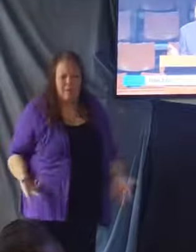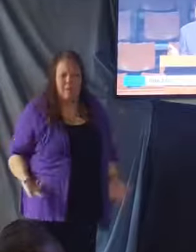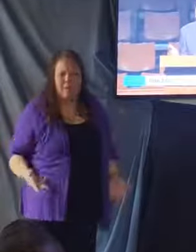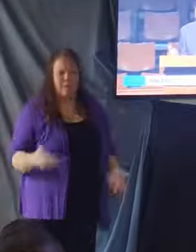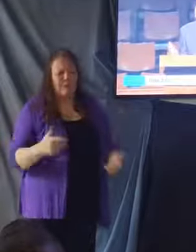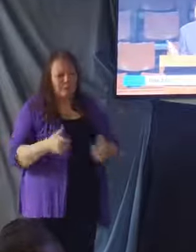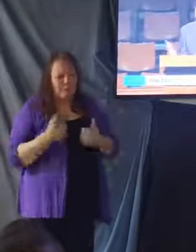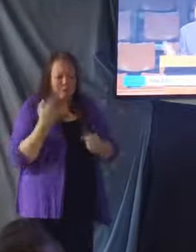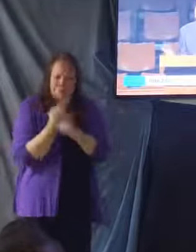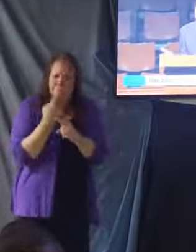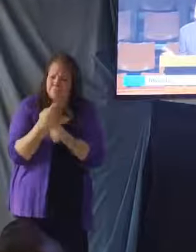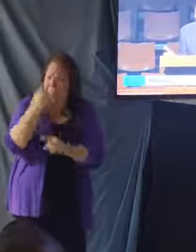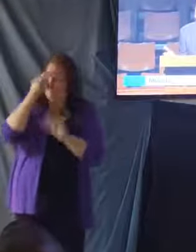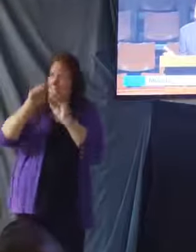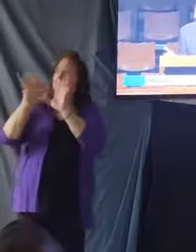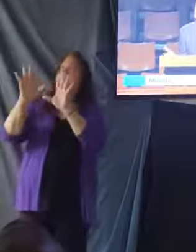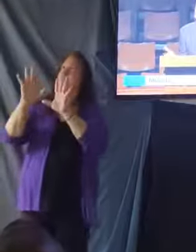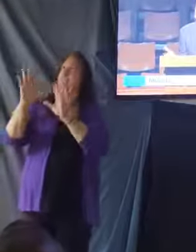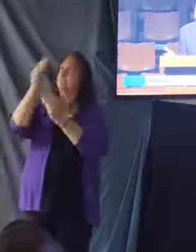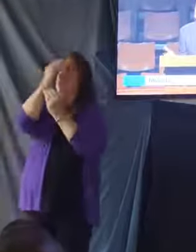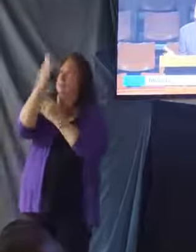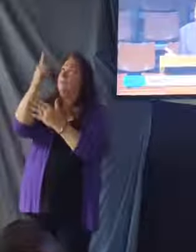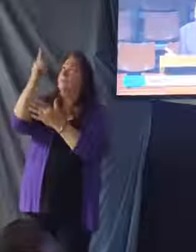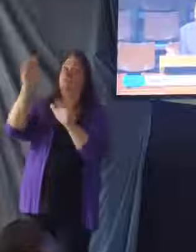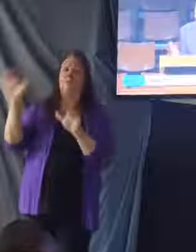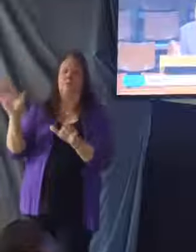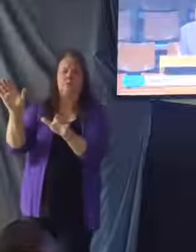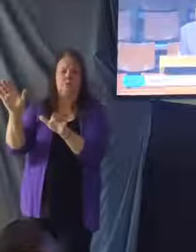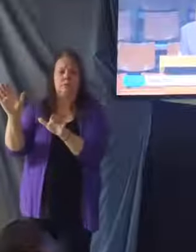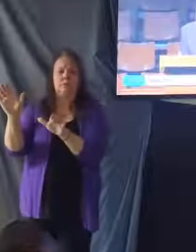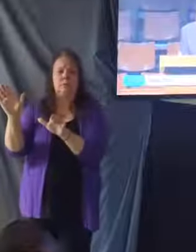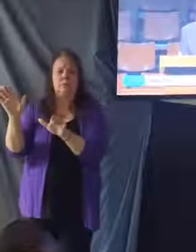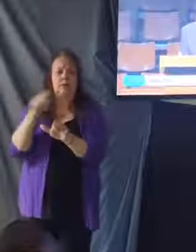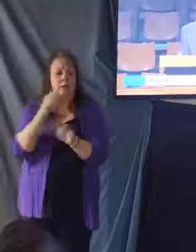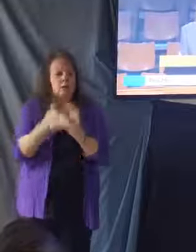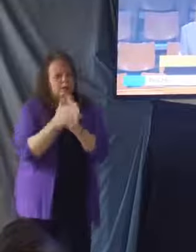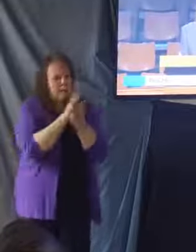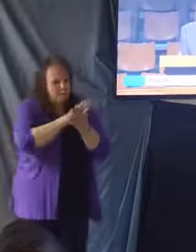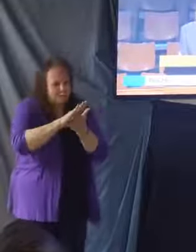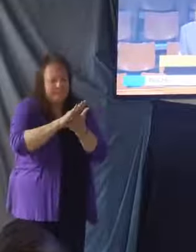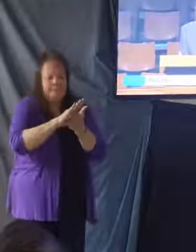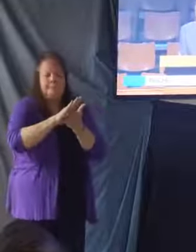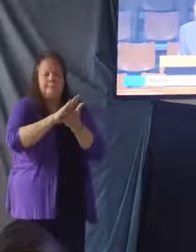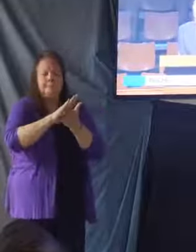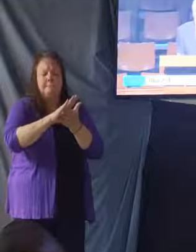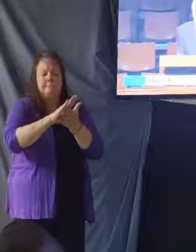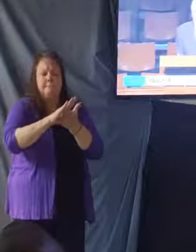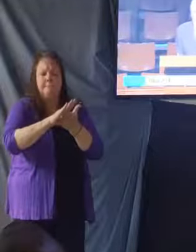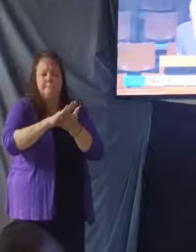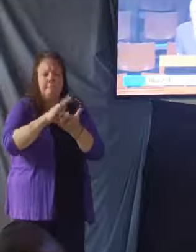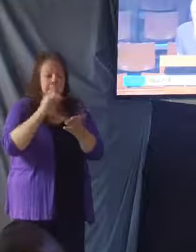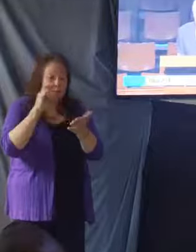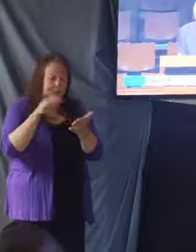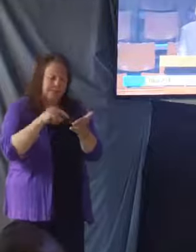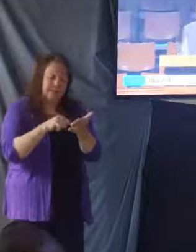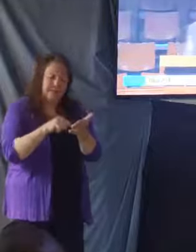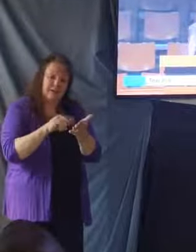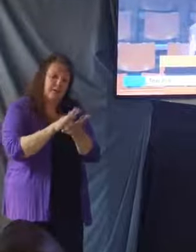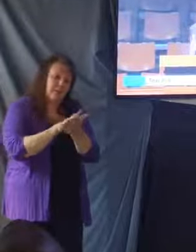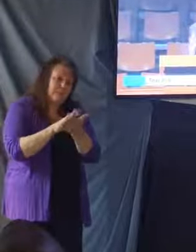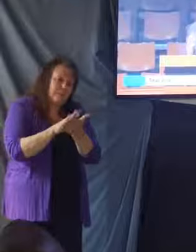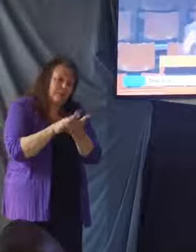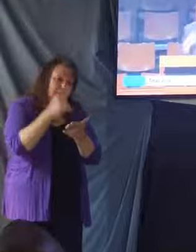live sensibly, righteous, and godly. Verse 12. You've been purified. Now note this. To